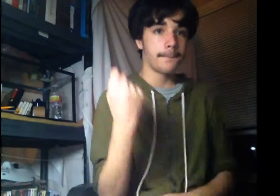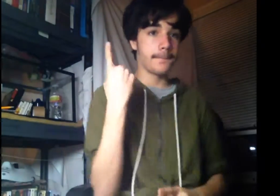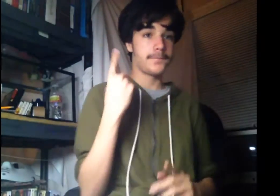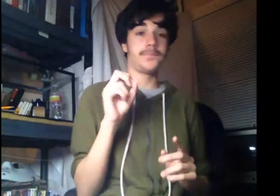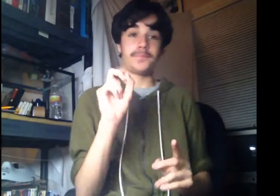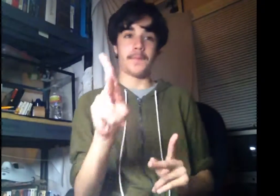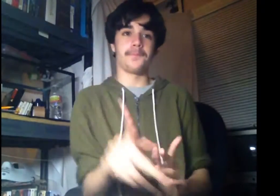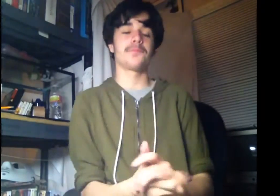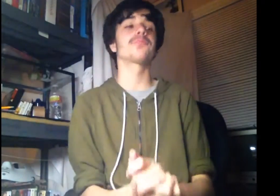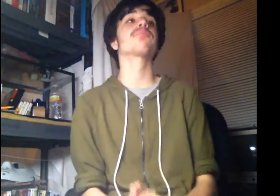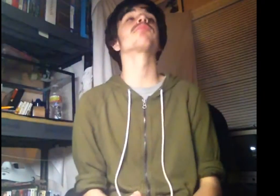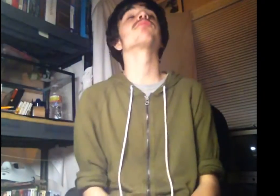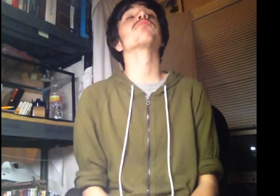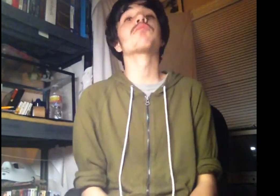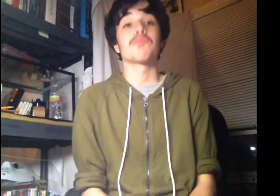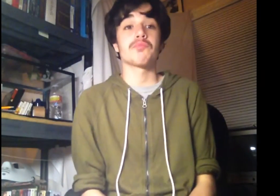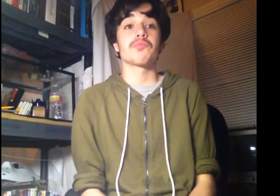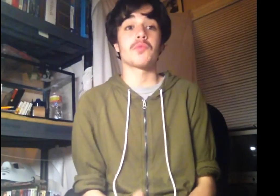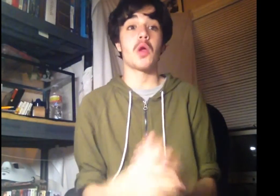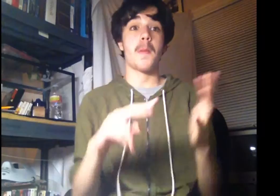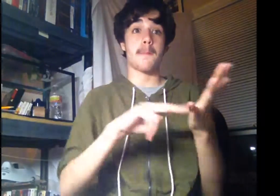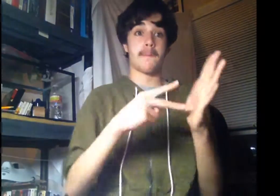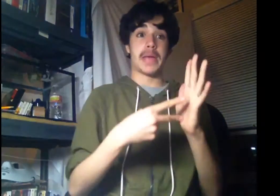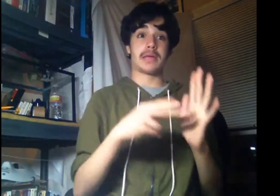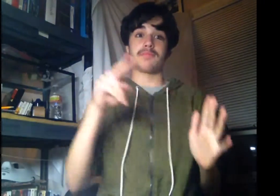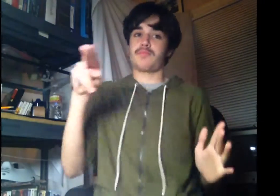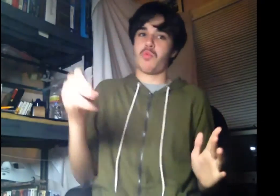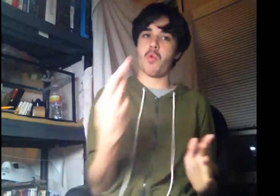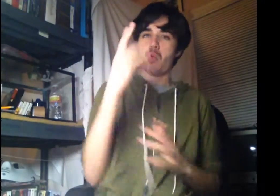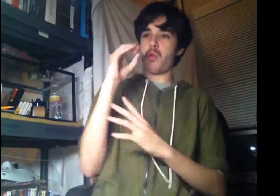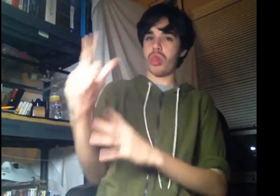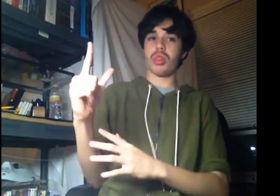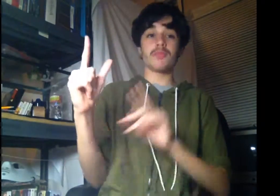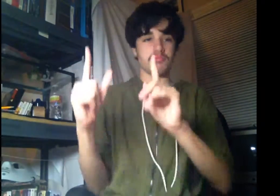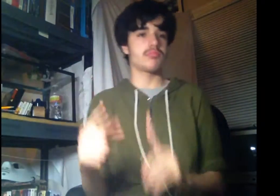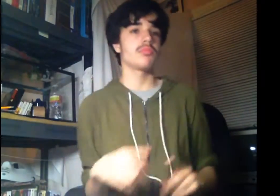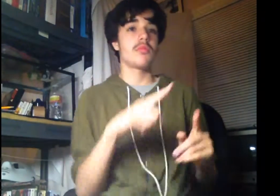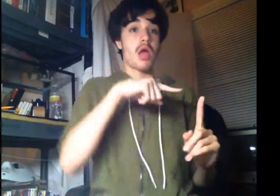And now let's take a look at the original screenplay. Here are the nominees.